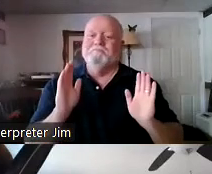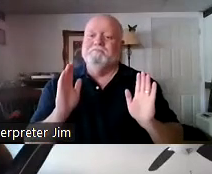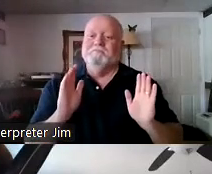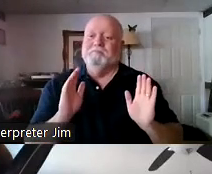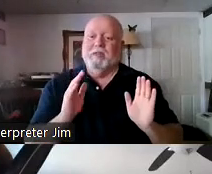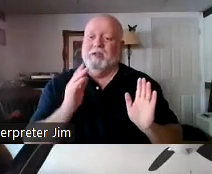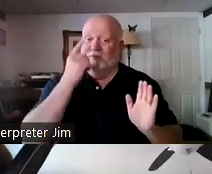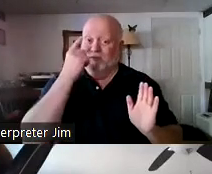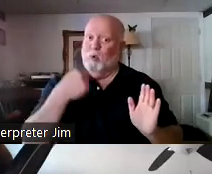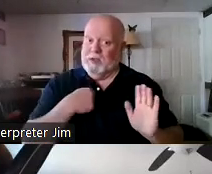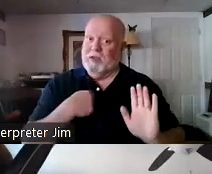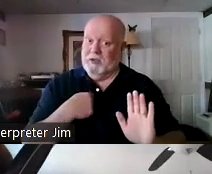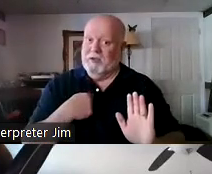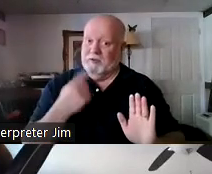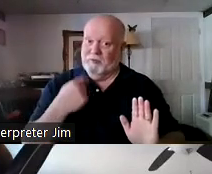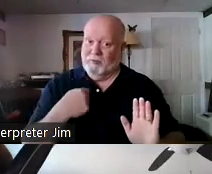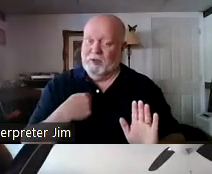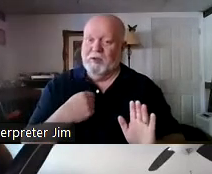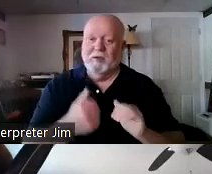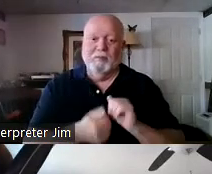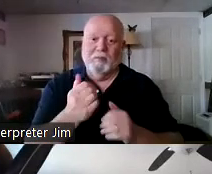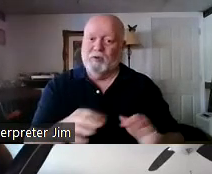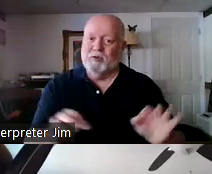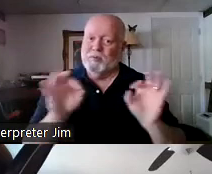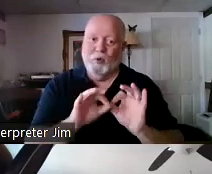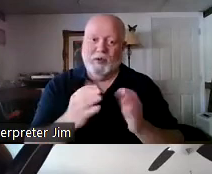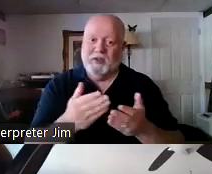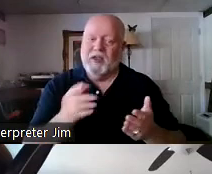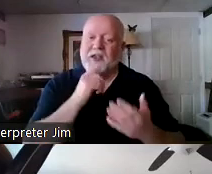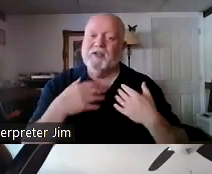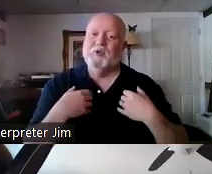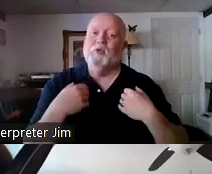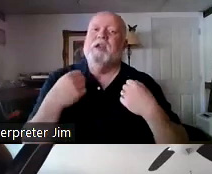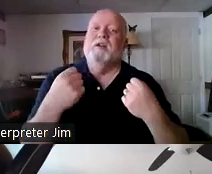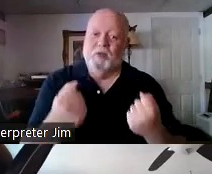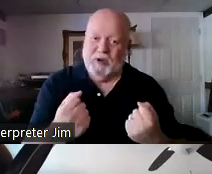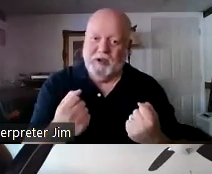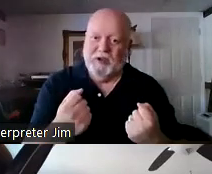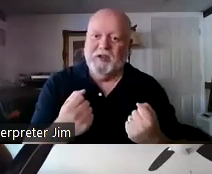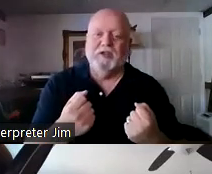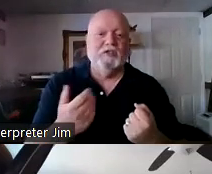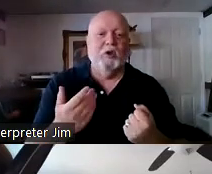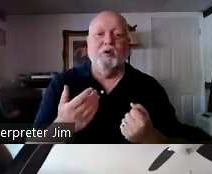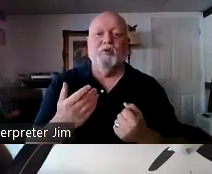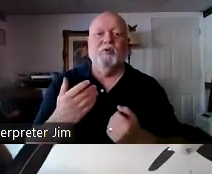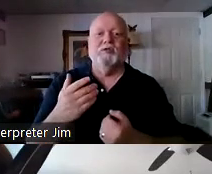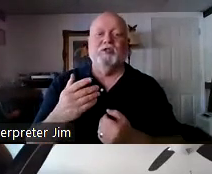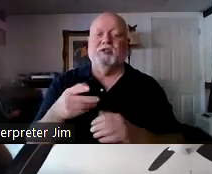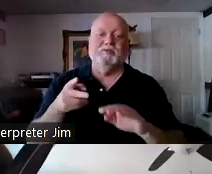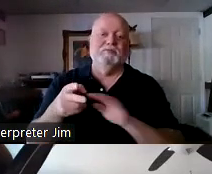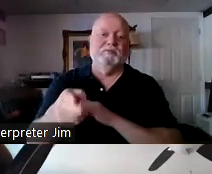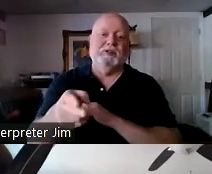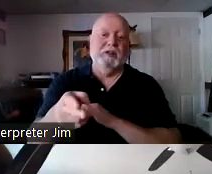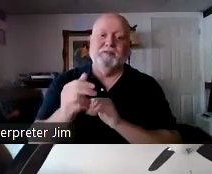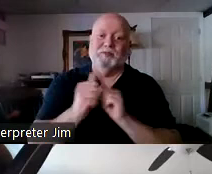for me, like, the most important thing for me is this recovery and getting better. So cutting sports out just had to happen. I'm not saying